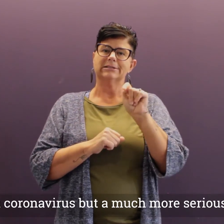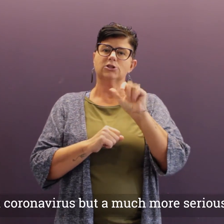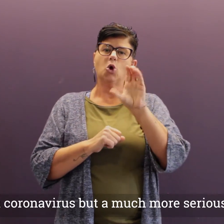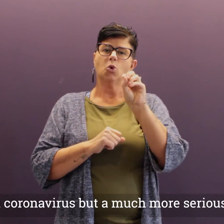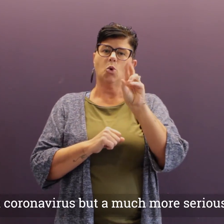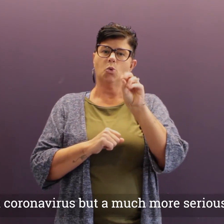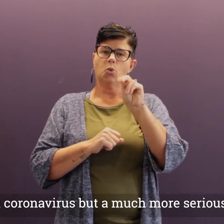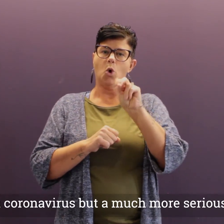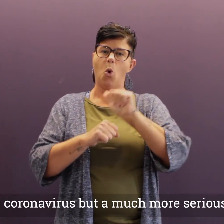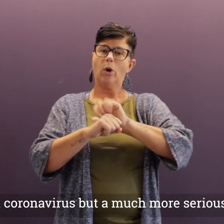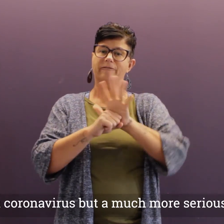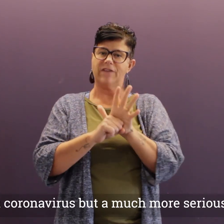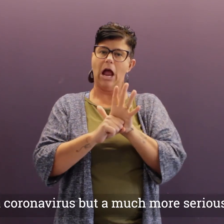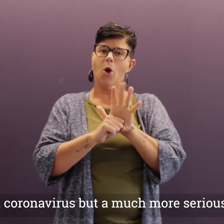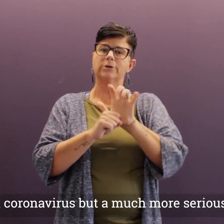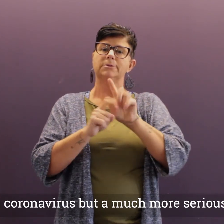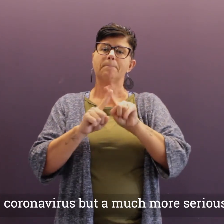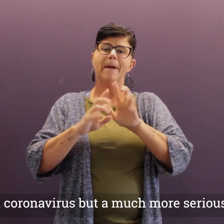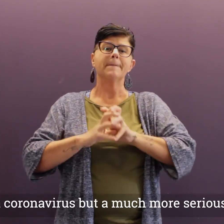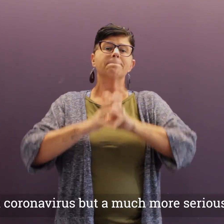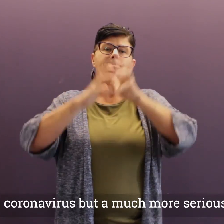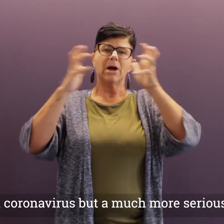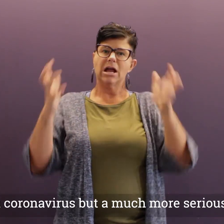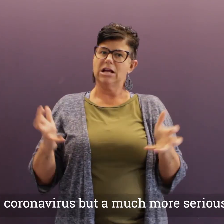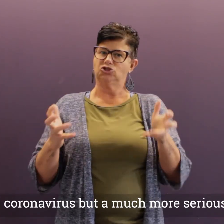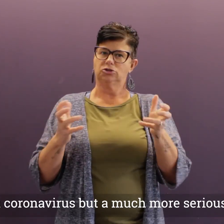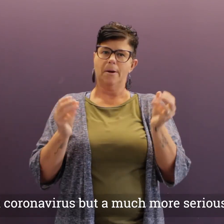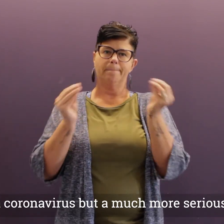It's a coronavirus, but a much more serious virus.